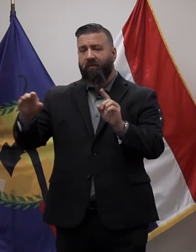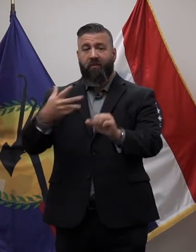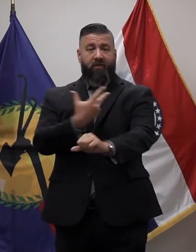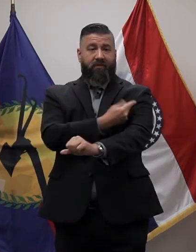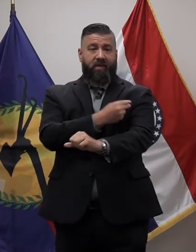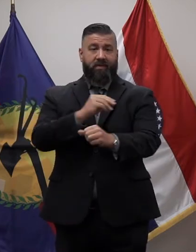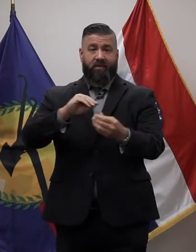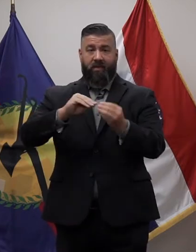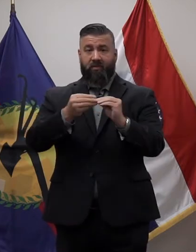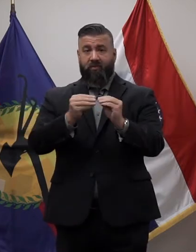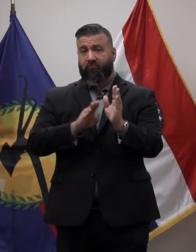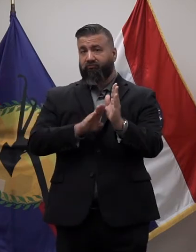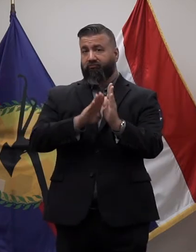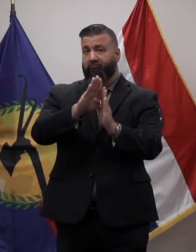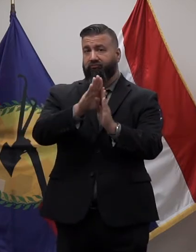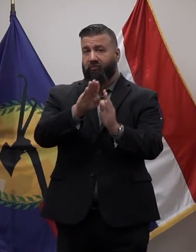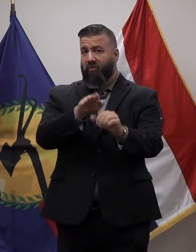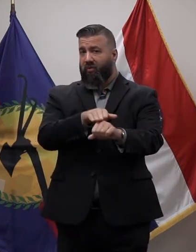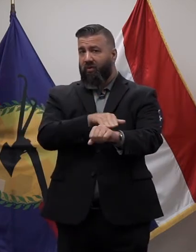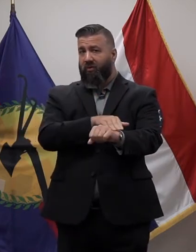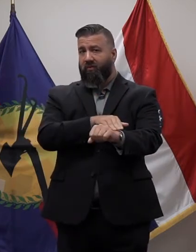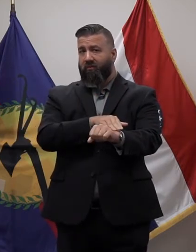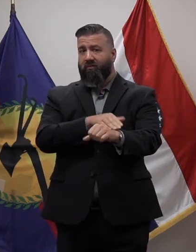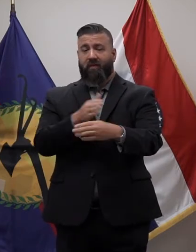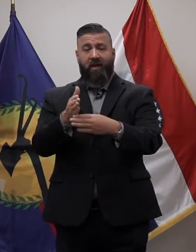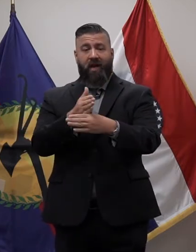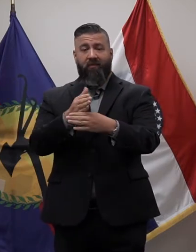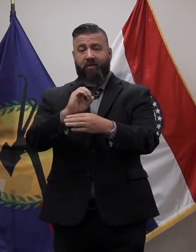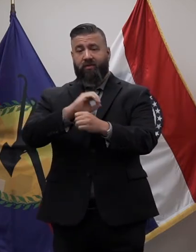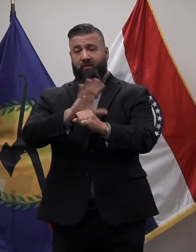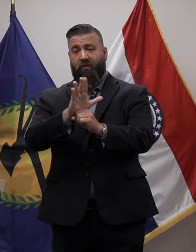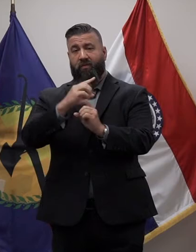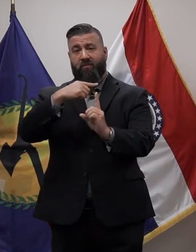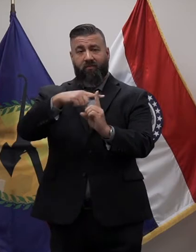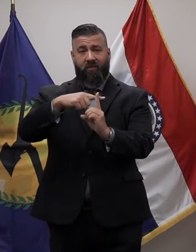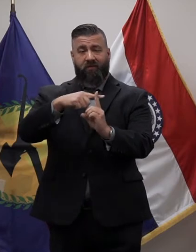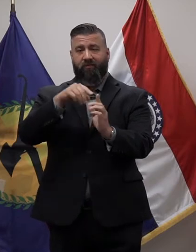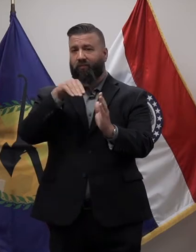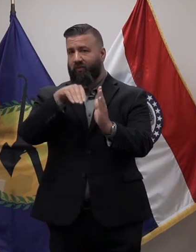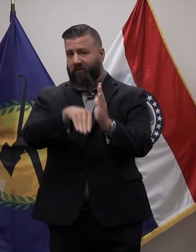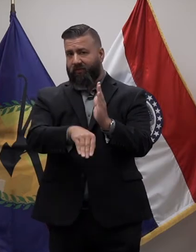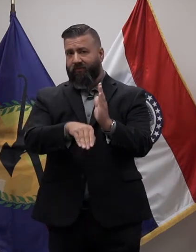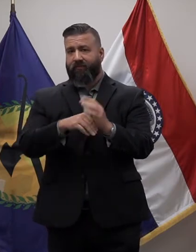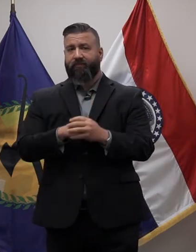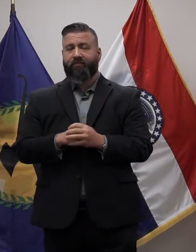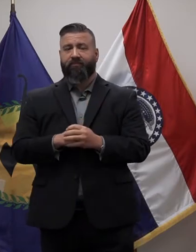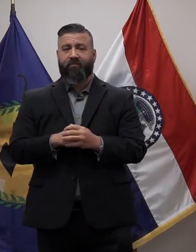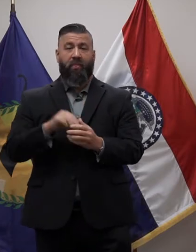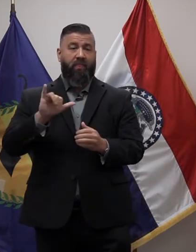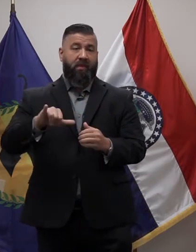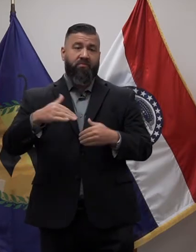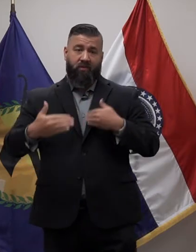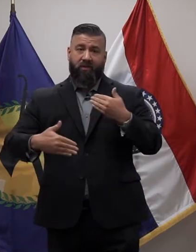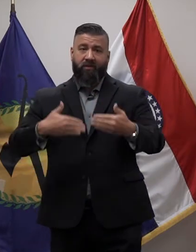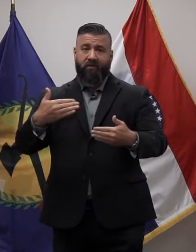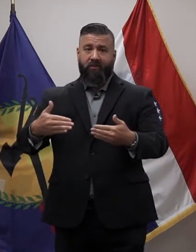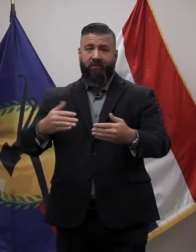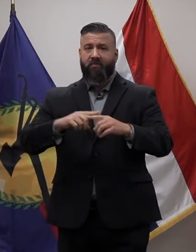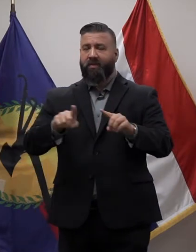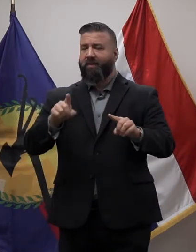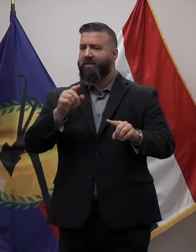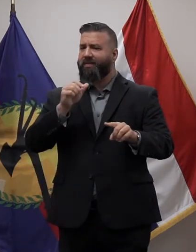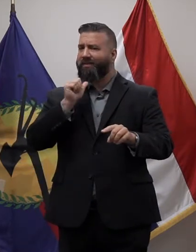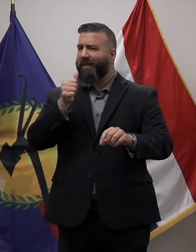gradually, and the number of average daily COVID-19 cases is going down. This is progress, but it's